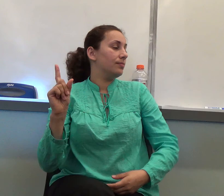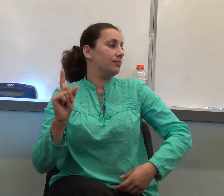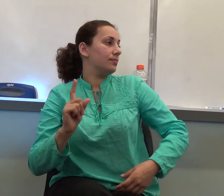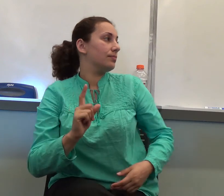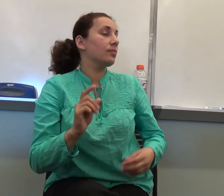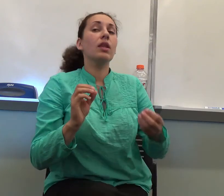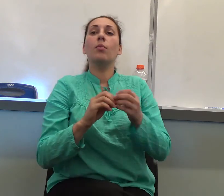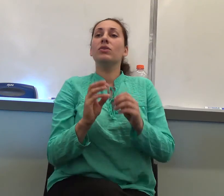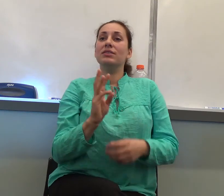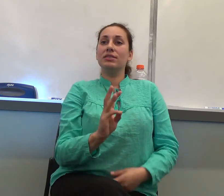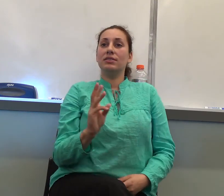61 or 51?